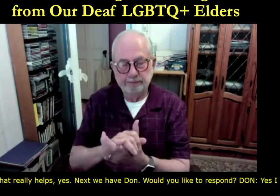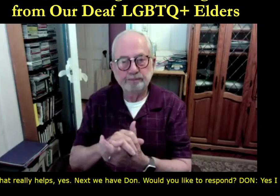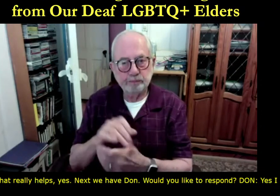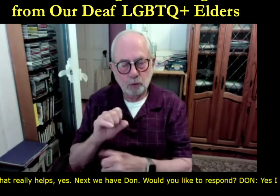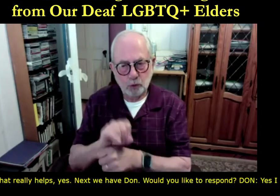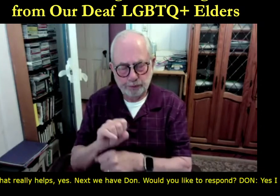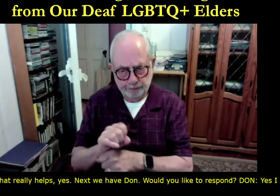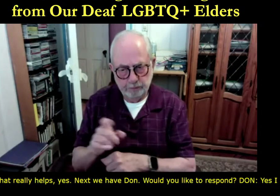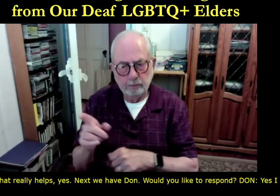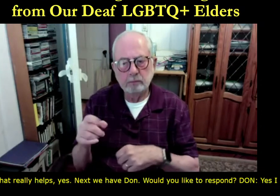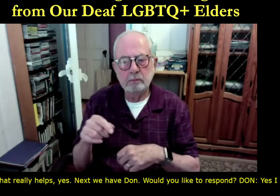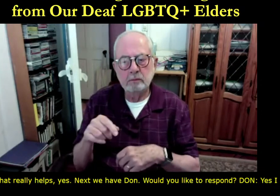my husband was working